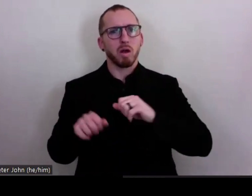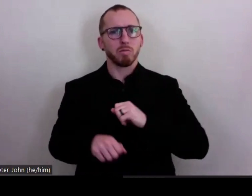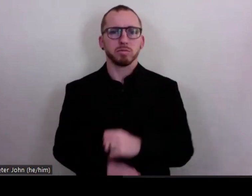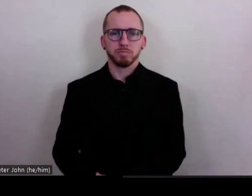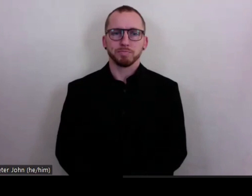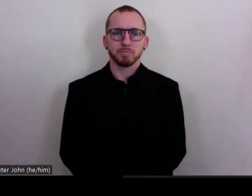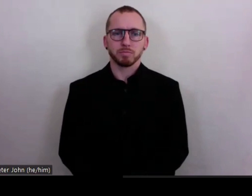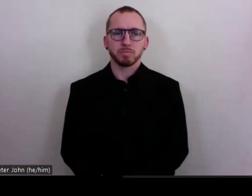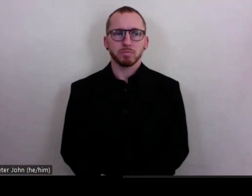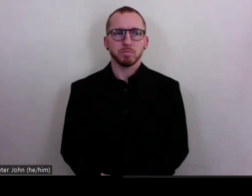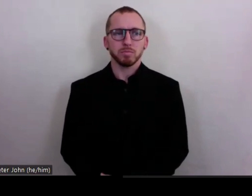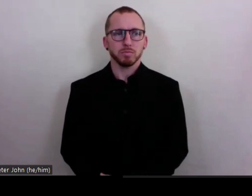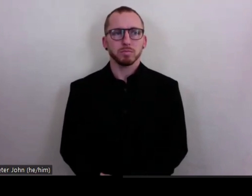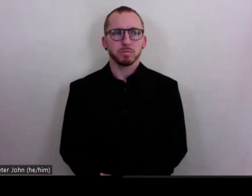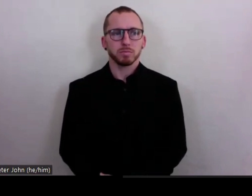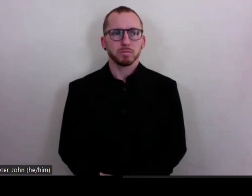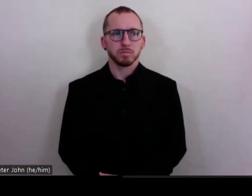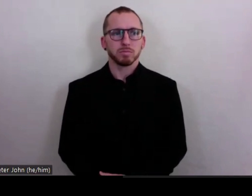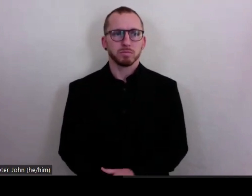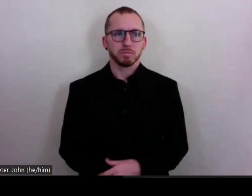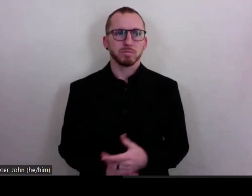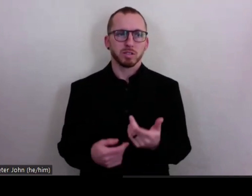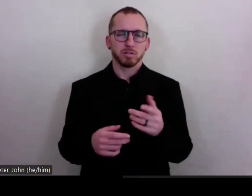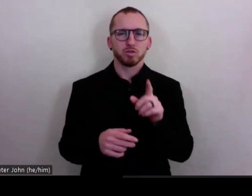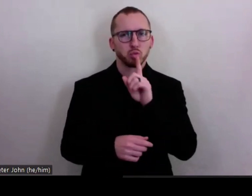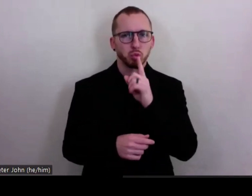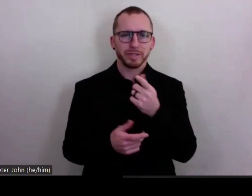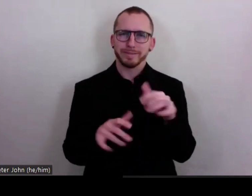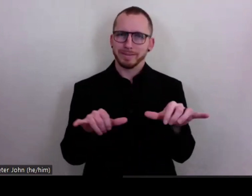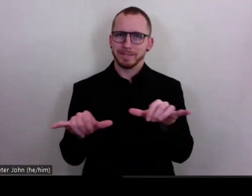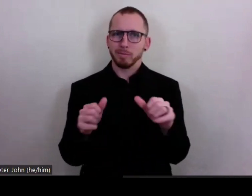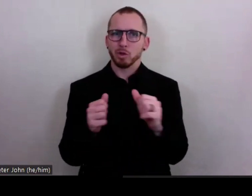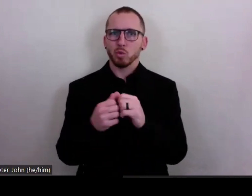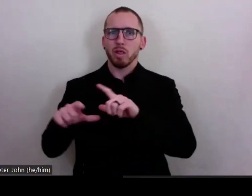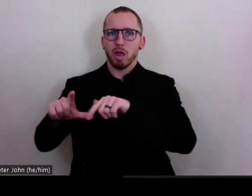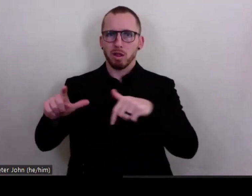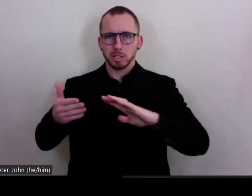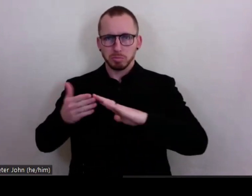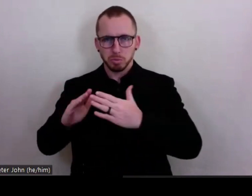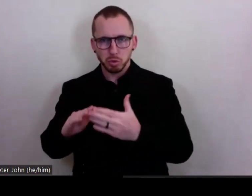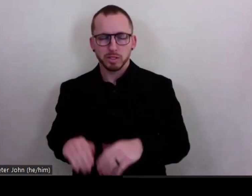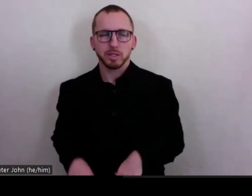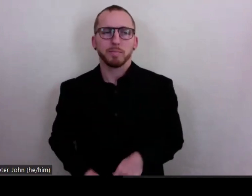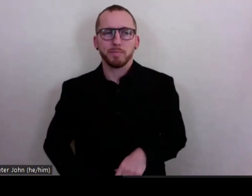very closely with the LGBT community and the trauma